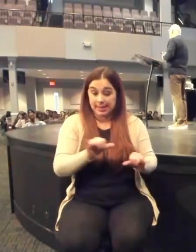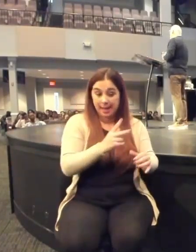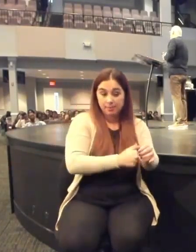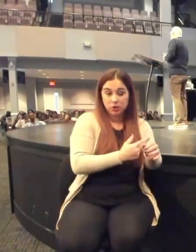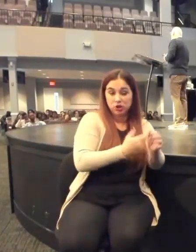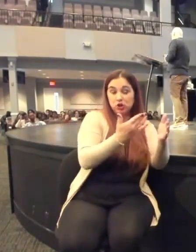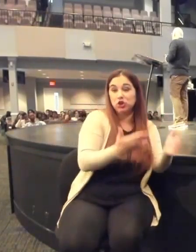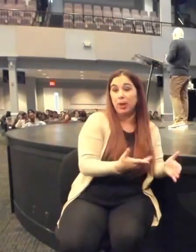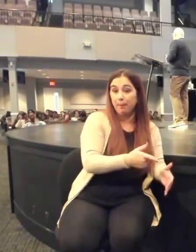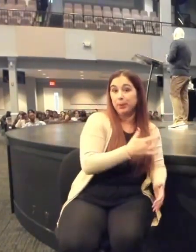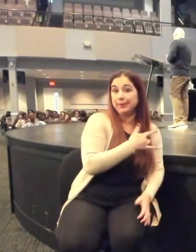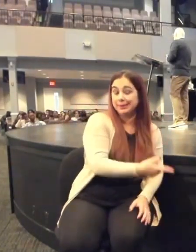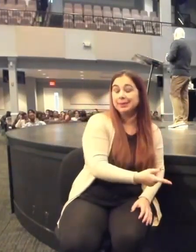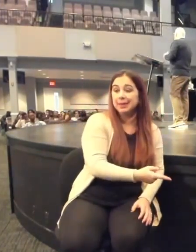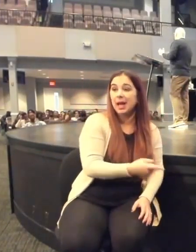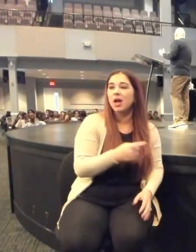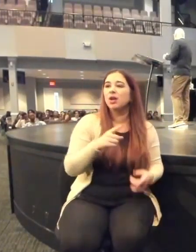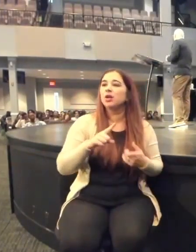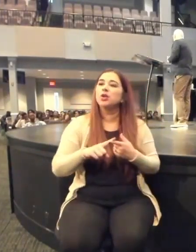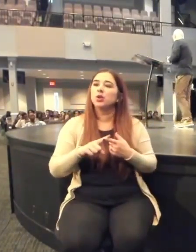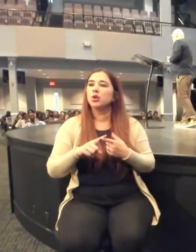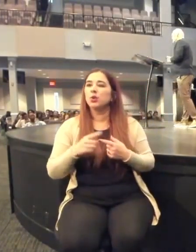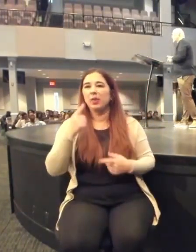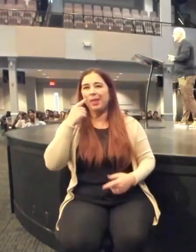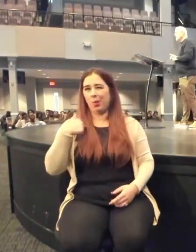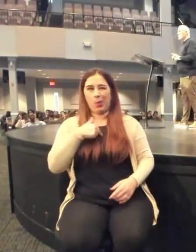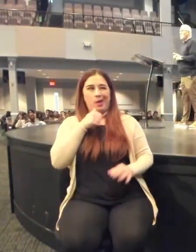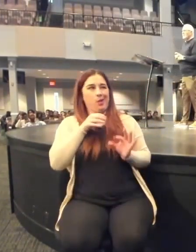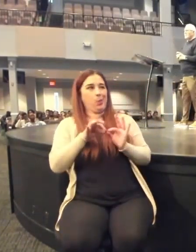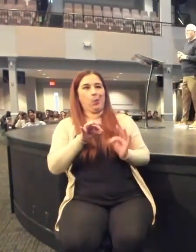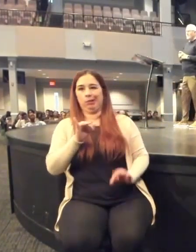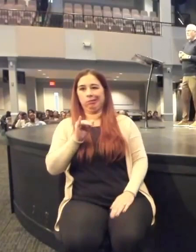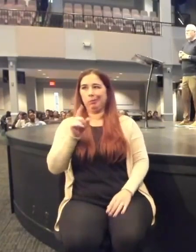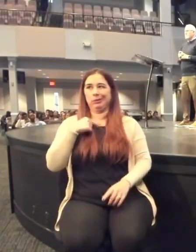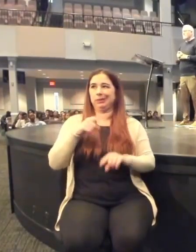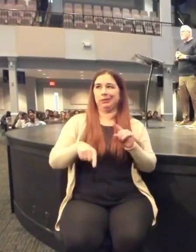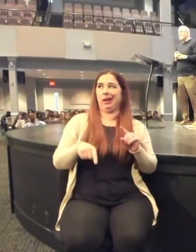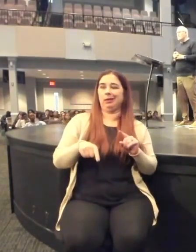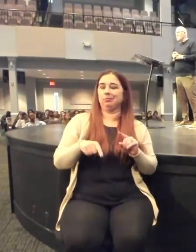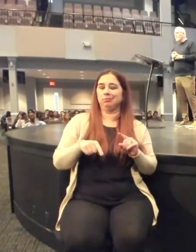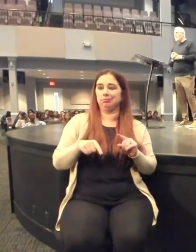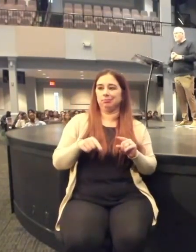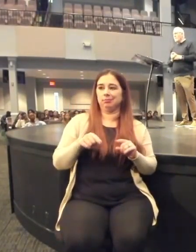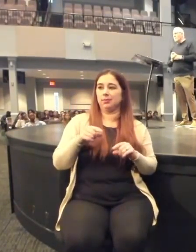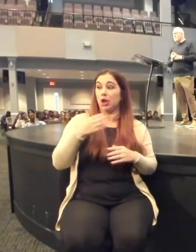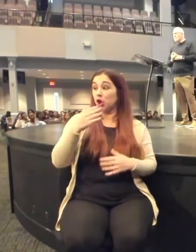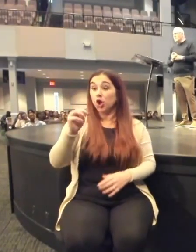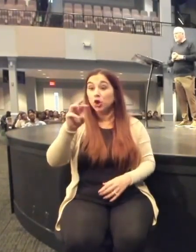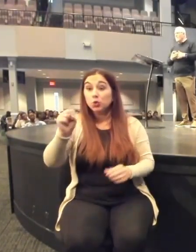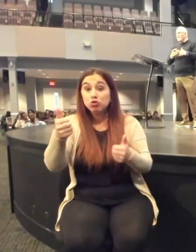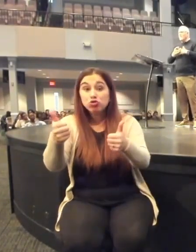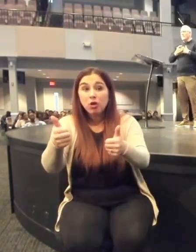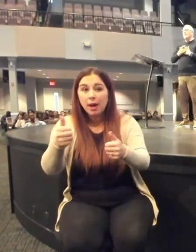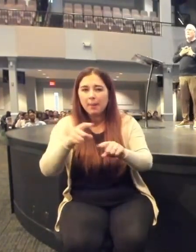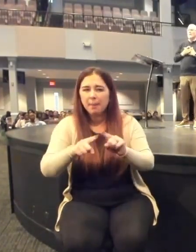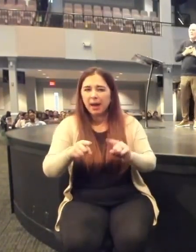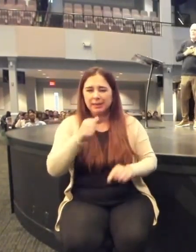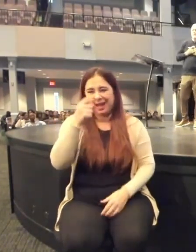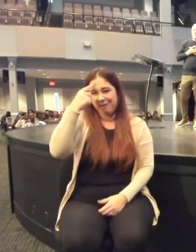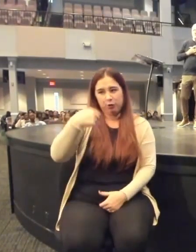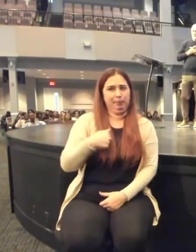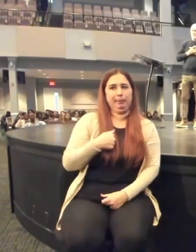have had the tendency, to disqualify ourselves, to think, you know what, good news is wonderful, but it's never really for